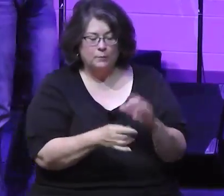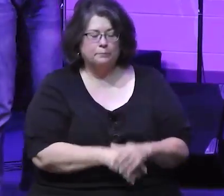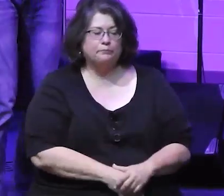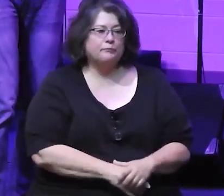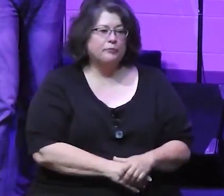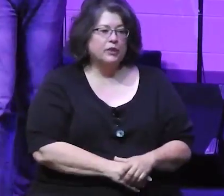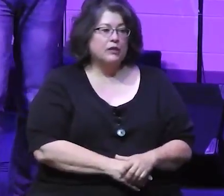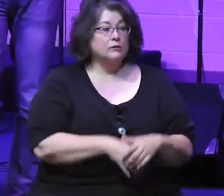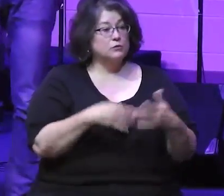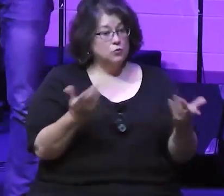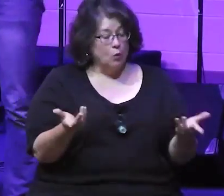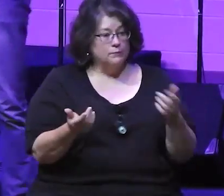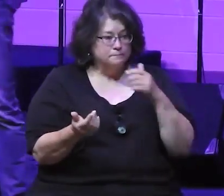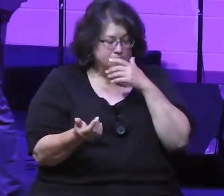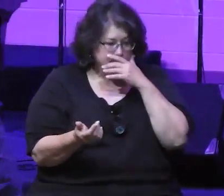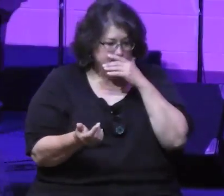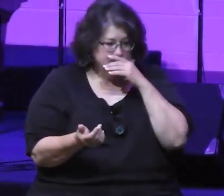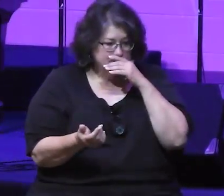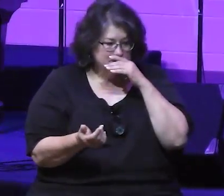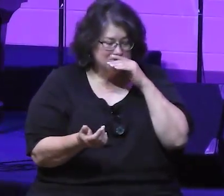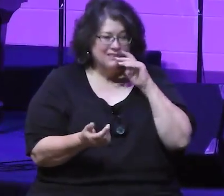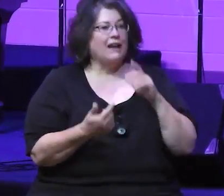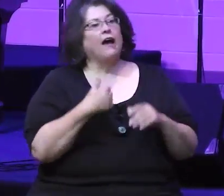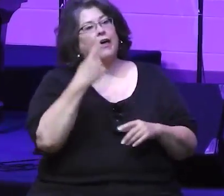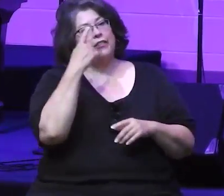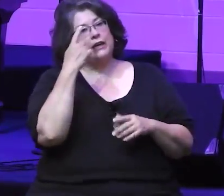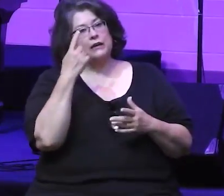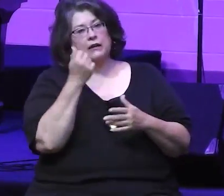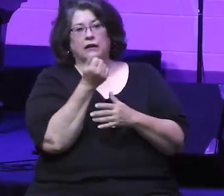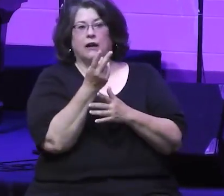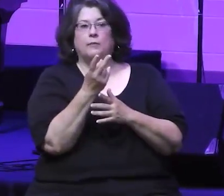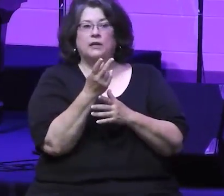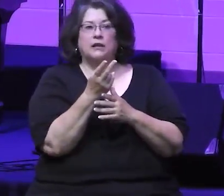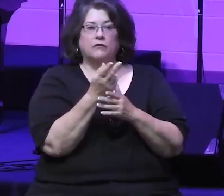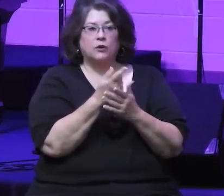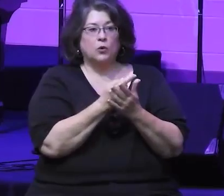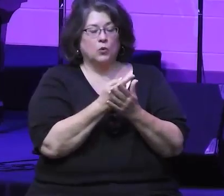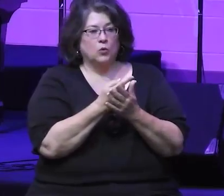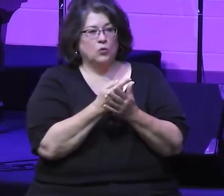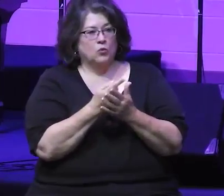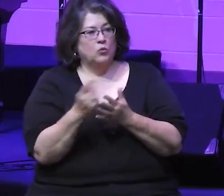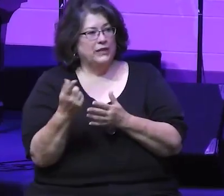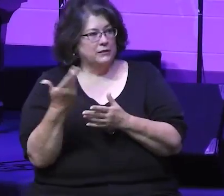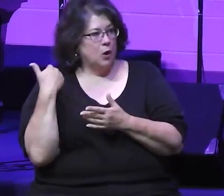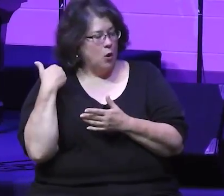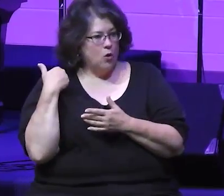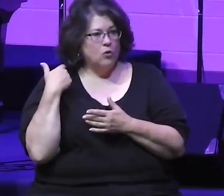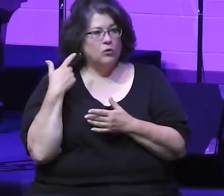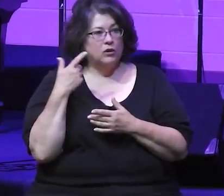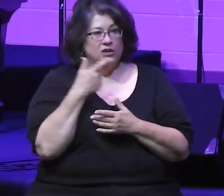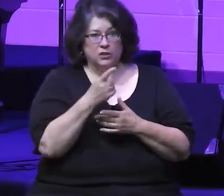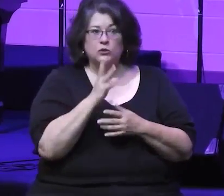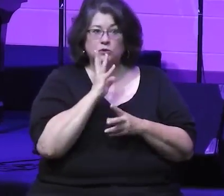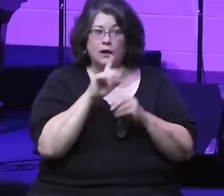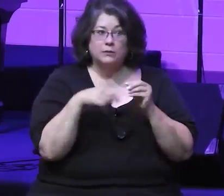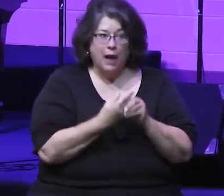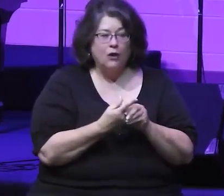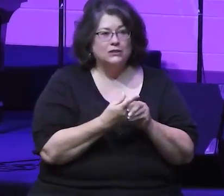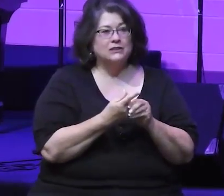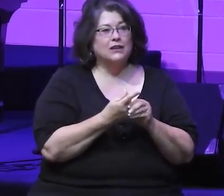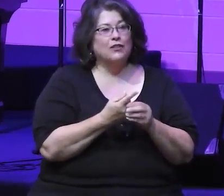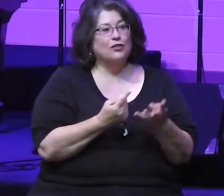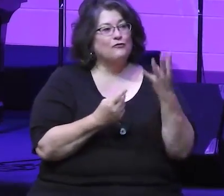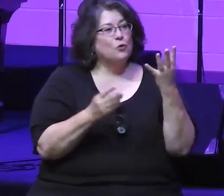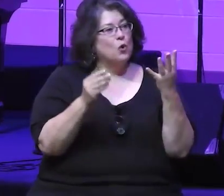And so, I think a couple weeks ago, y'all talked about the parable of the soils. Is that right? You just mentioned it? Okay, so in the parable of the soils, Jesus actually